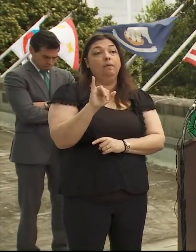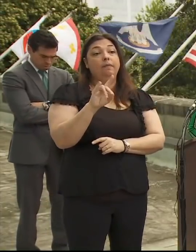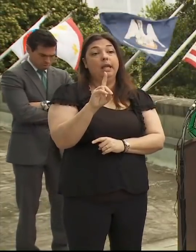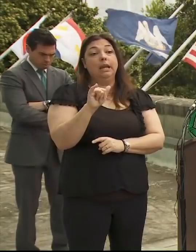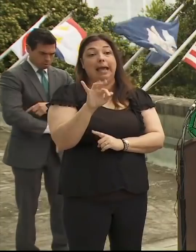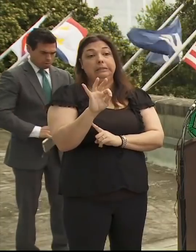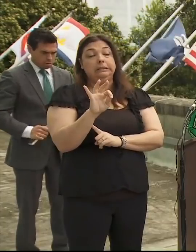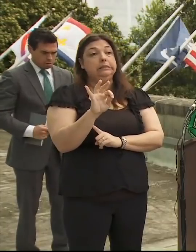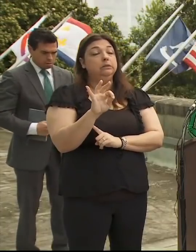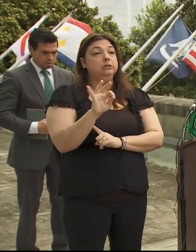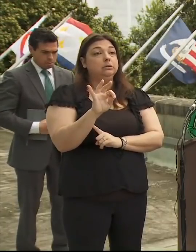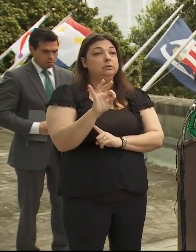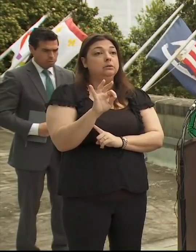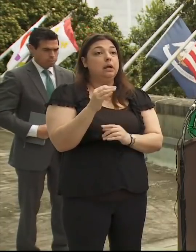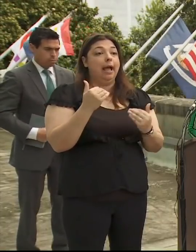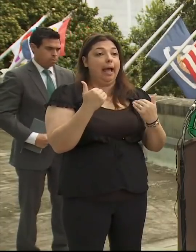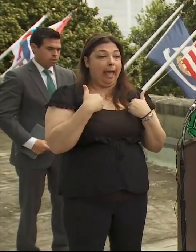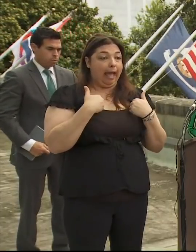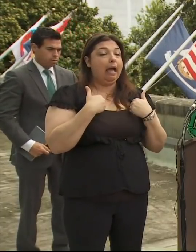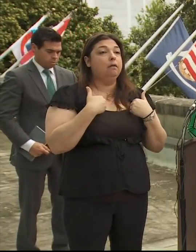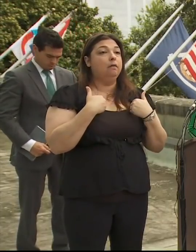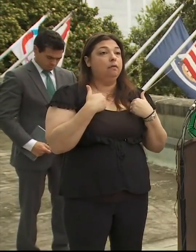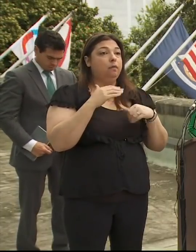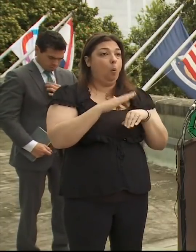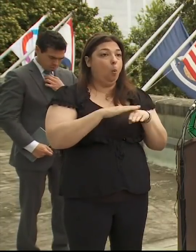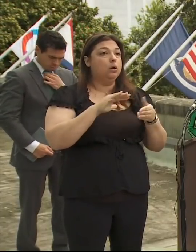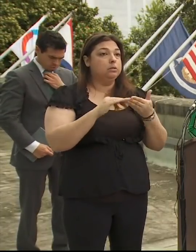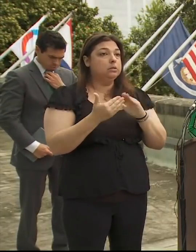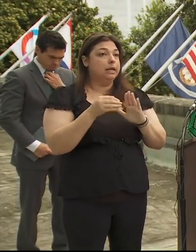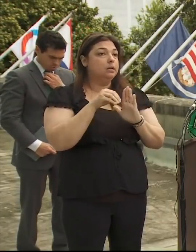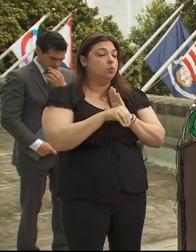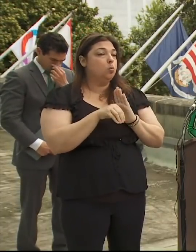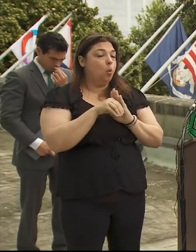COVID-19 has and will have on the city of New